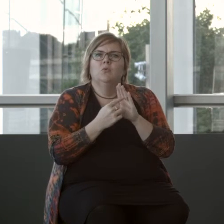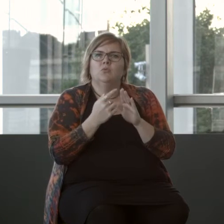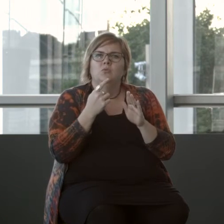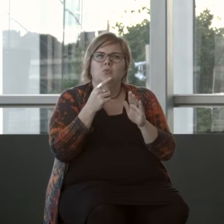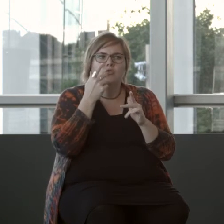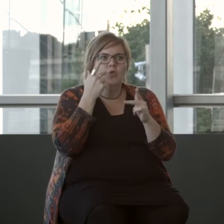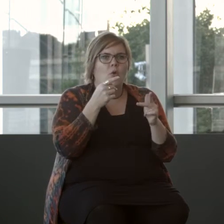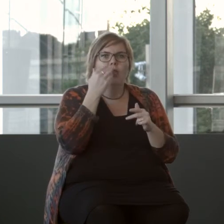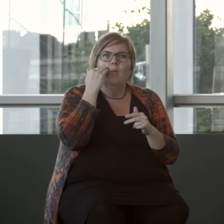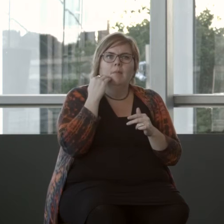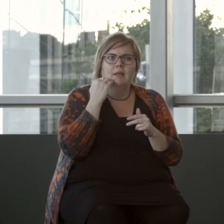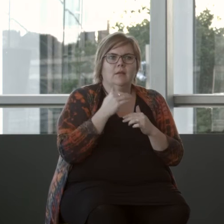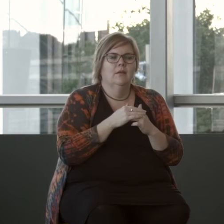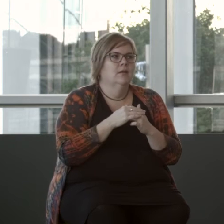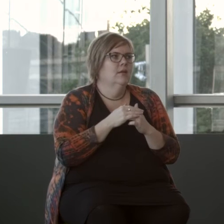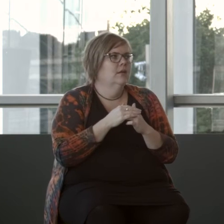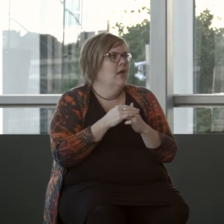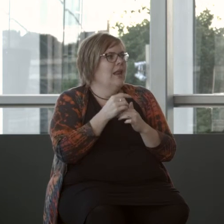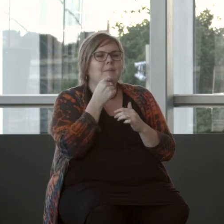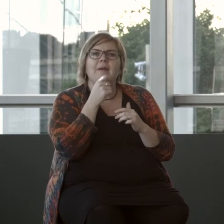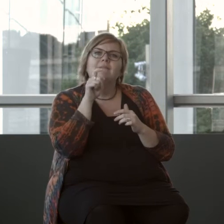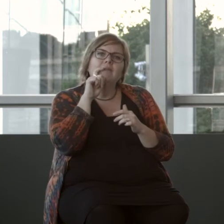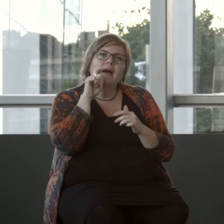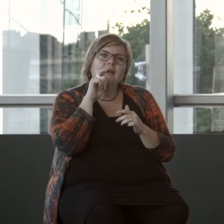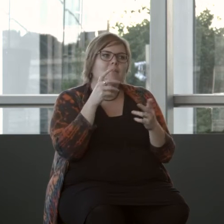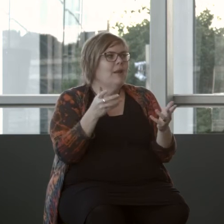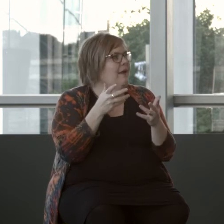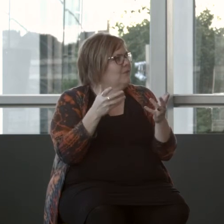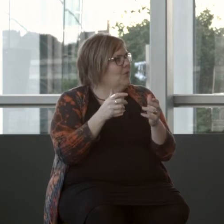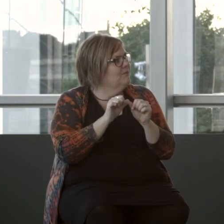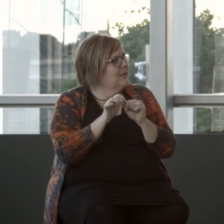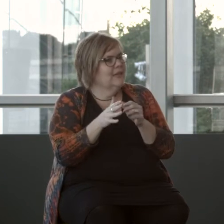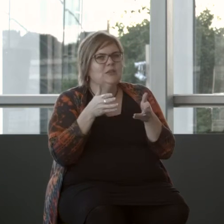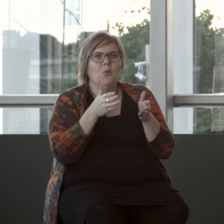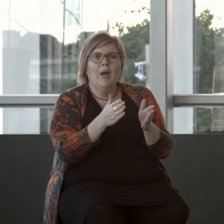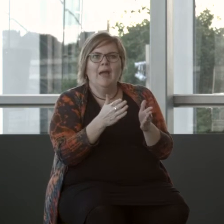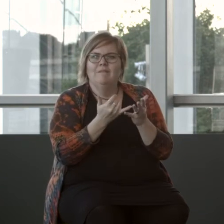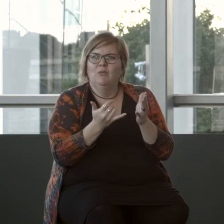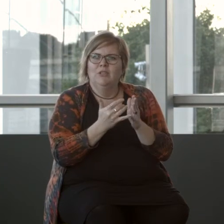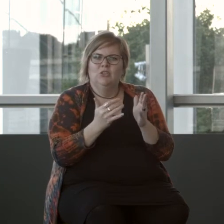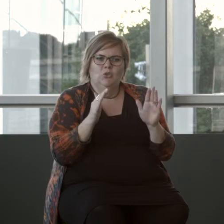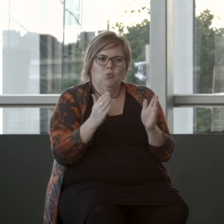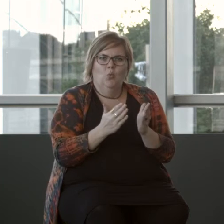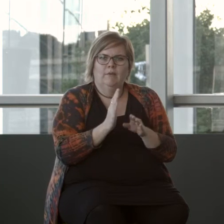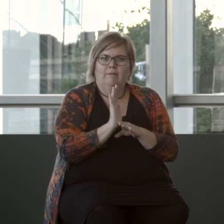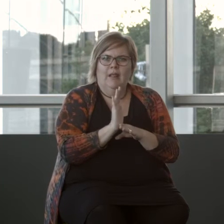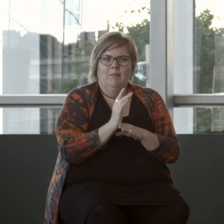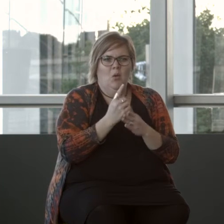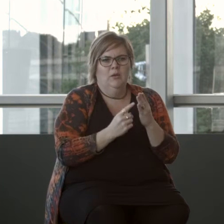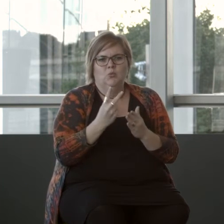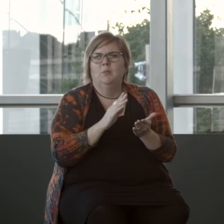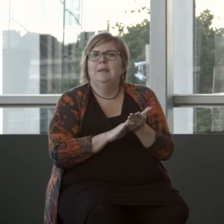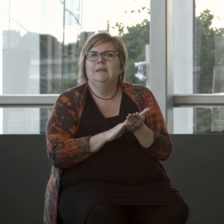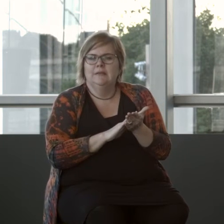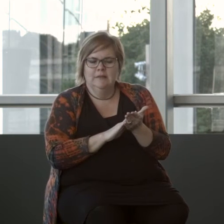those women in a little bit of a fun and playful, fantastic kind of way. They're very short films, only a minute to 2 minutes,